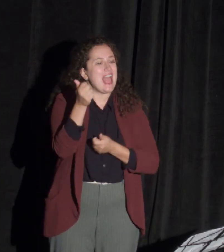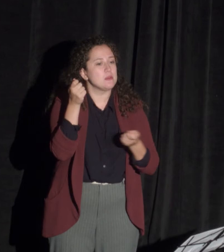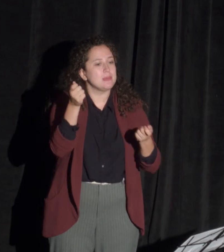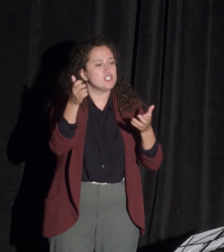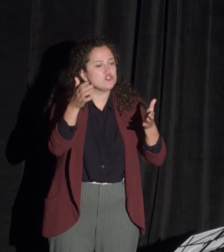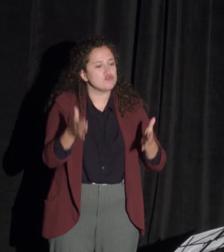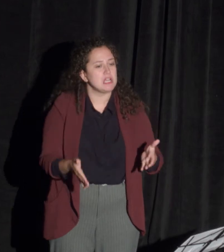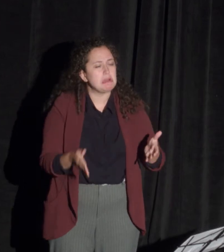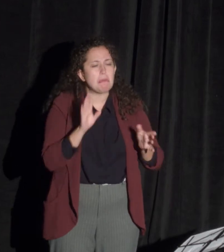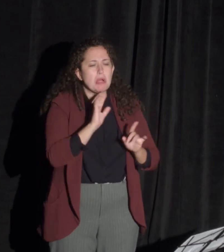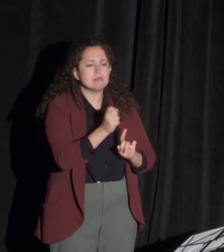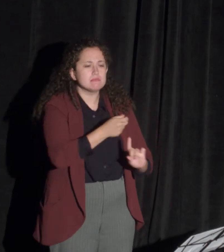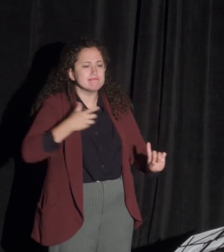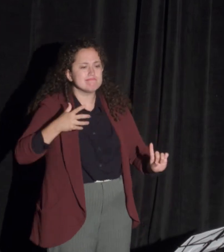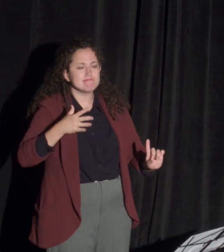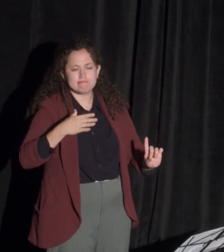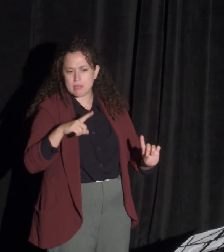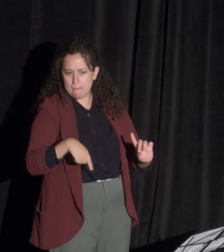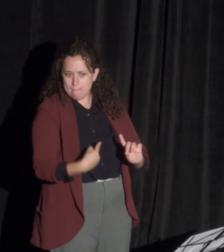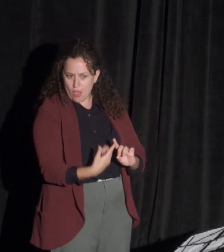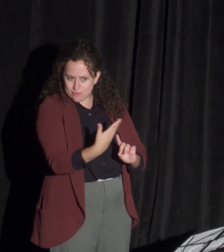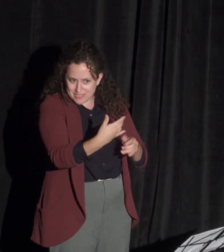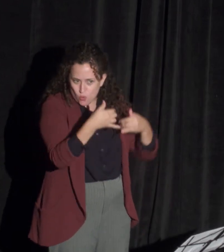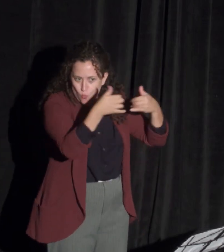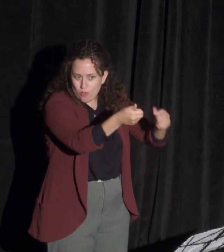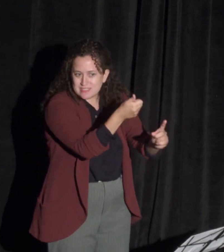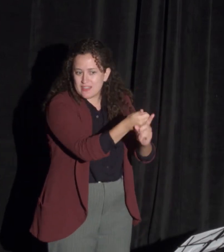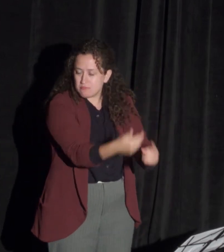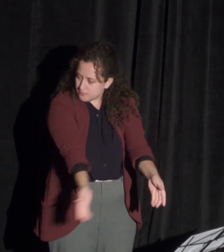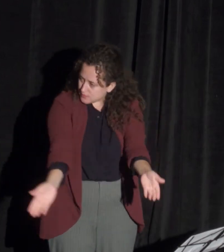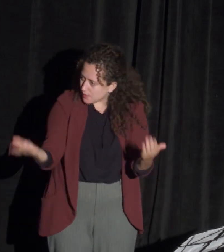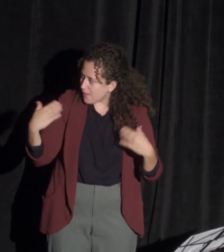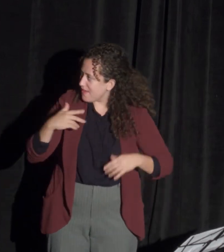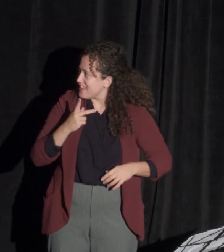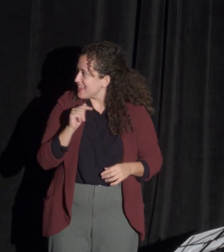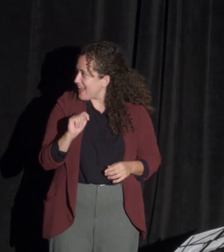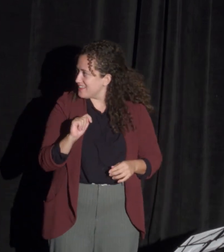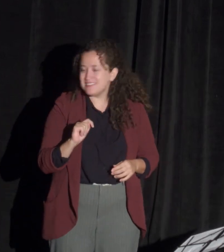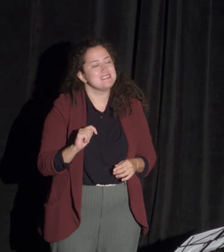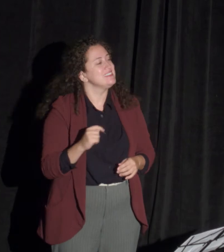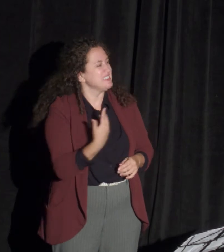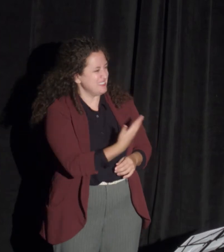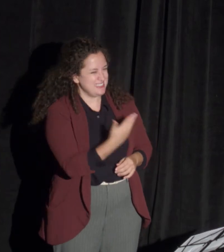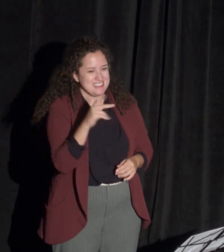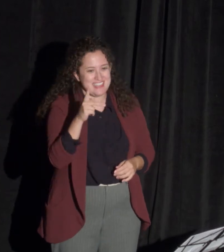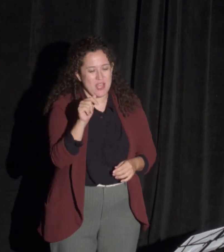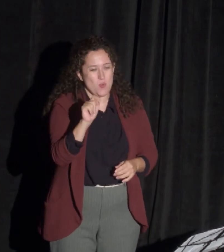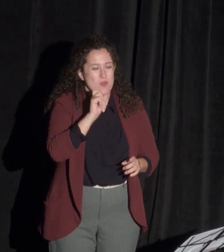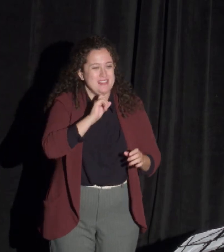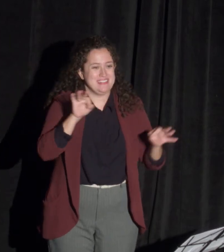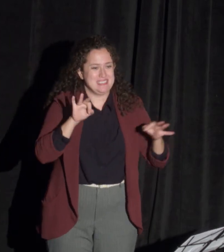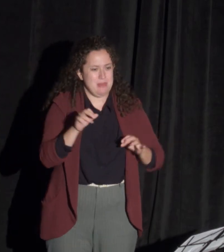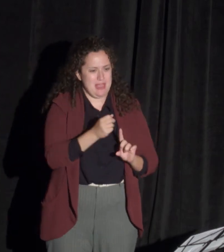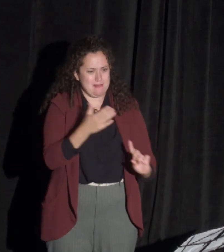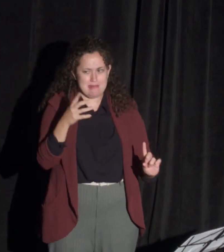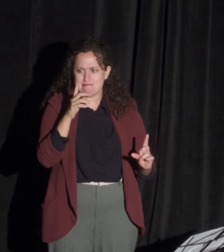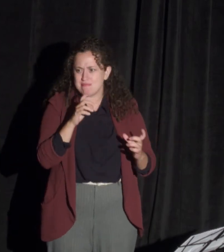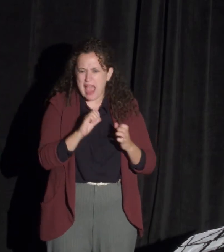awards themselves. Why don't you come out, Kat? Kat is going to explain how we got here and how you will all be